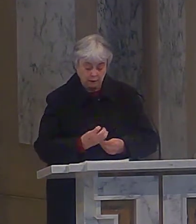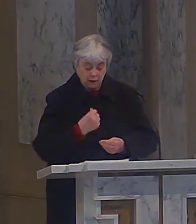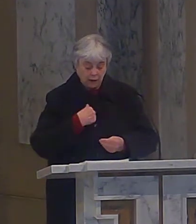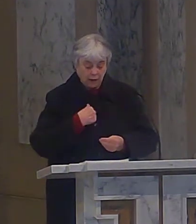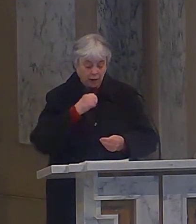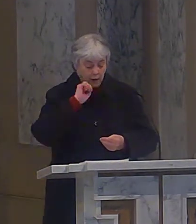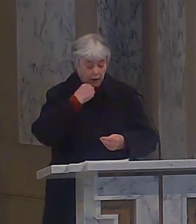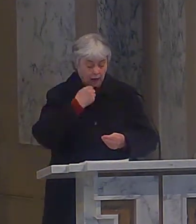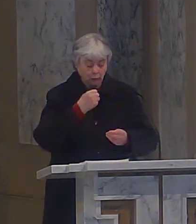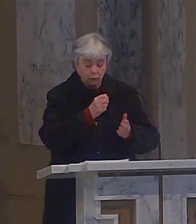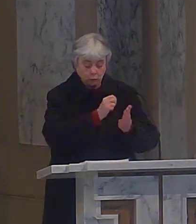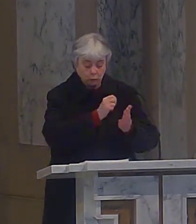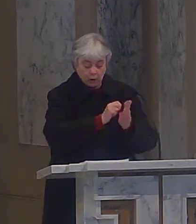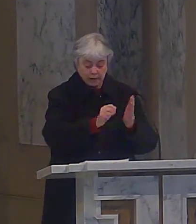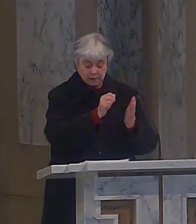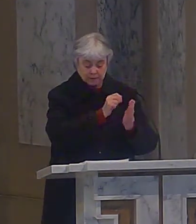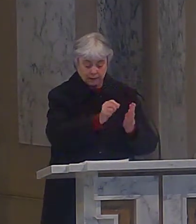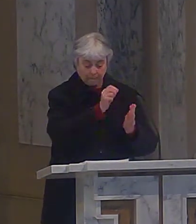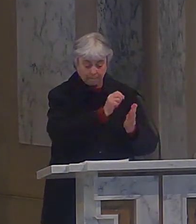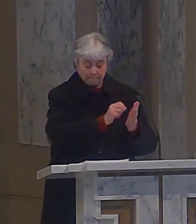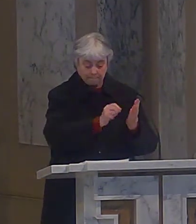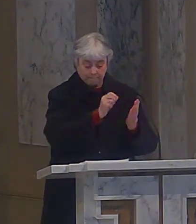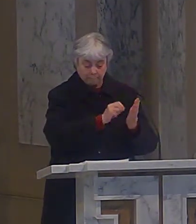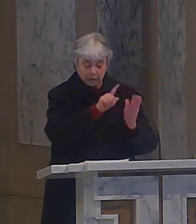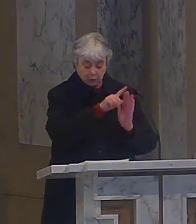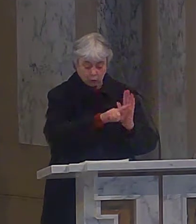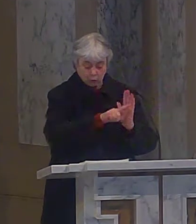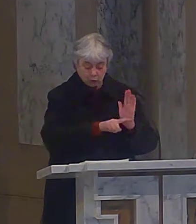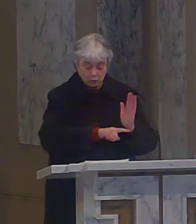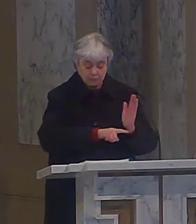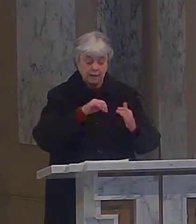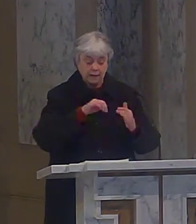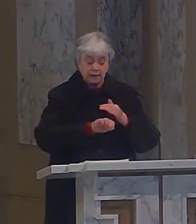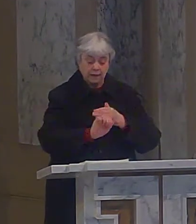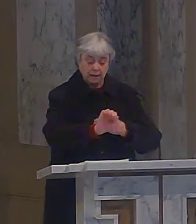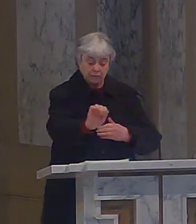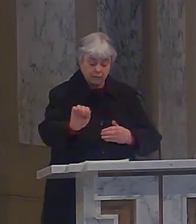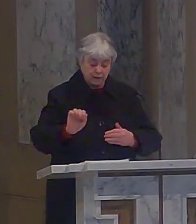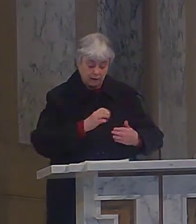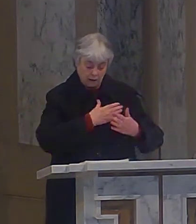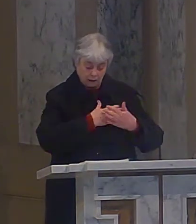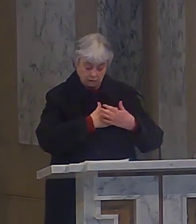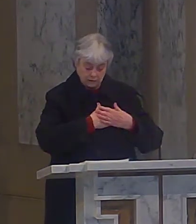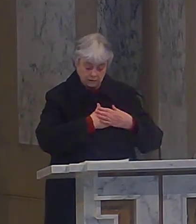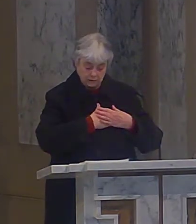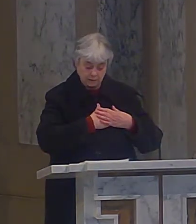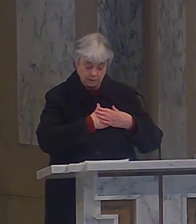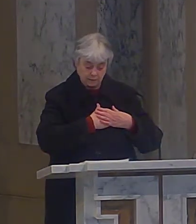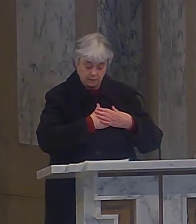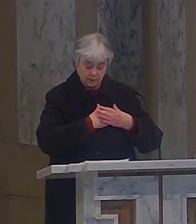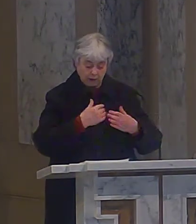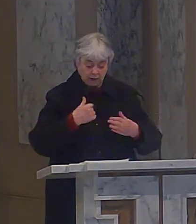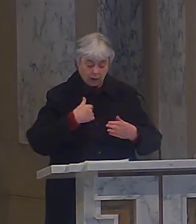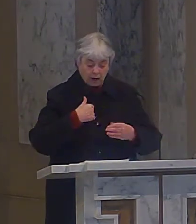israel i will write my laws in their hearts